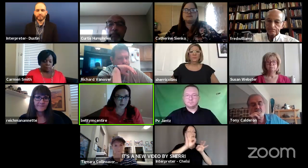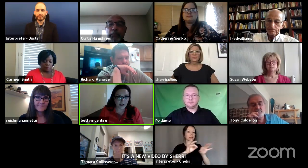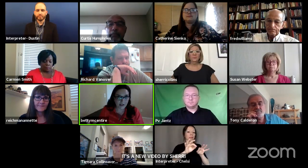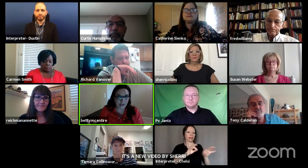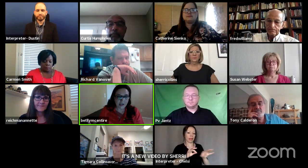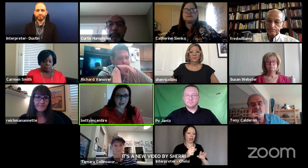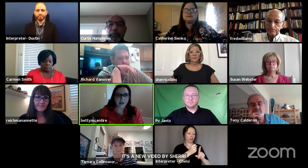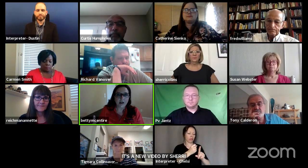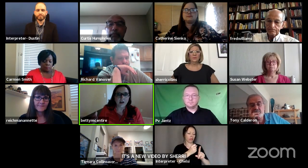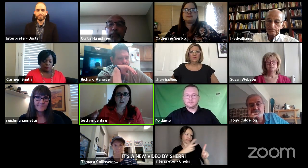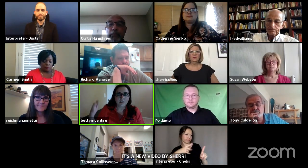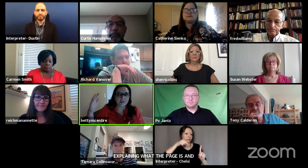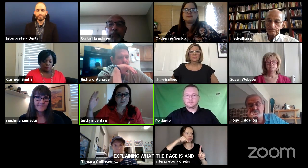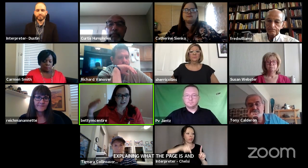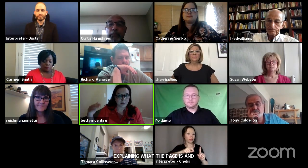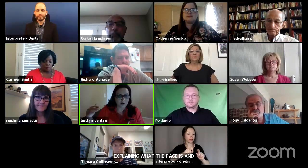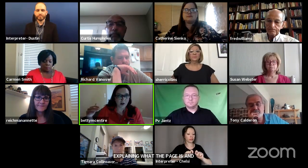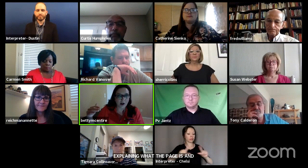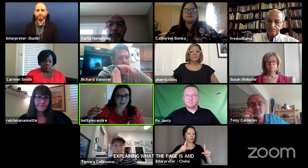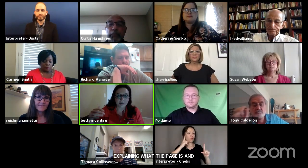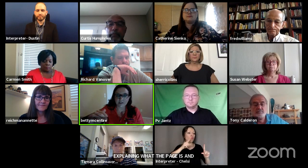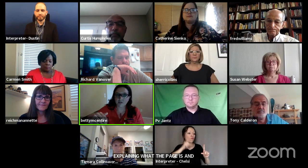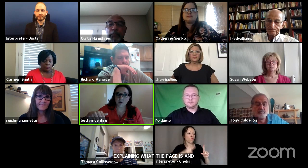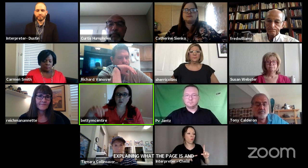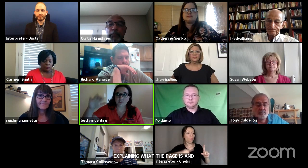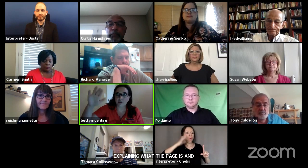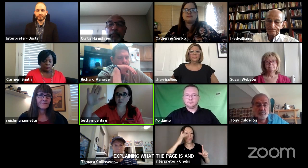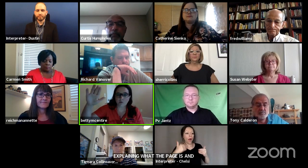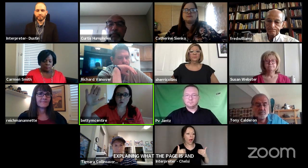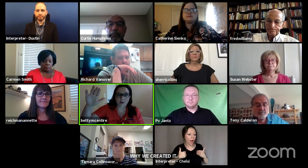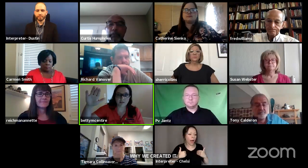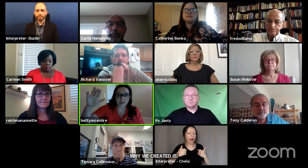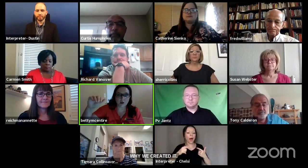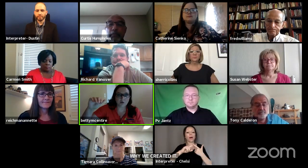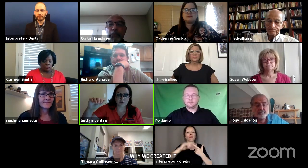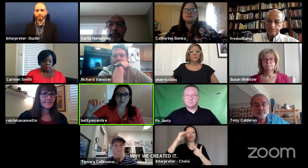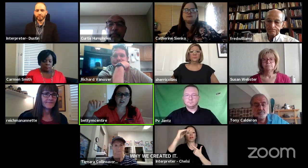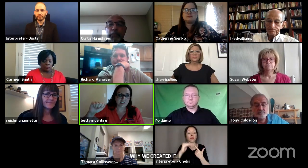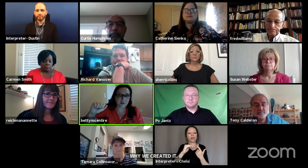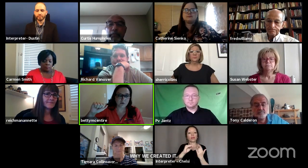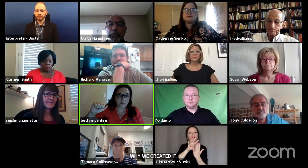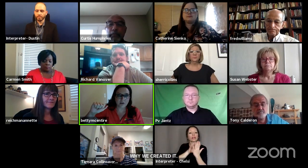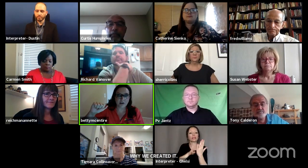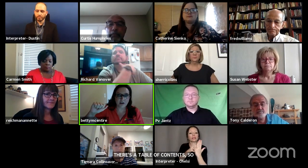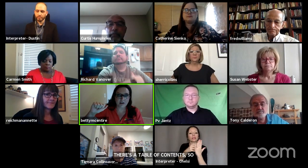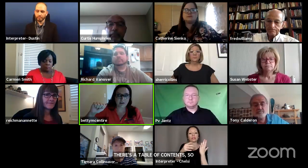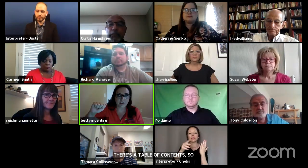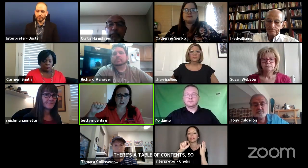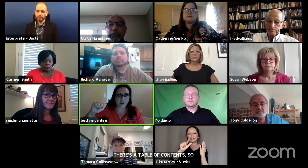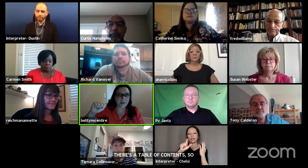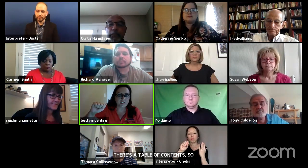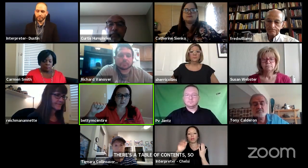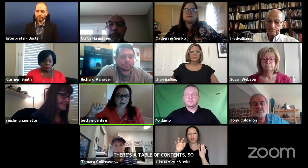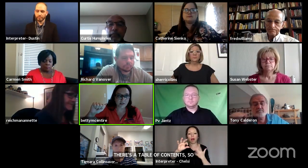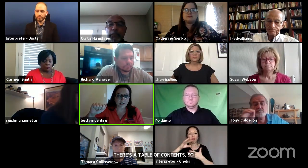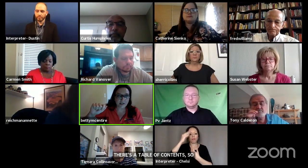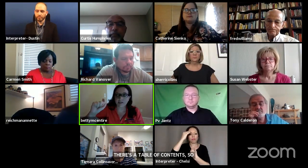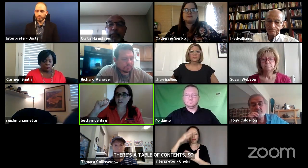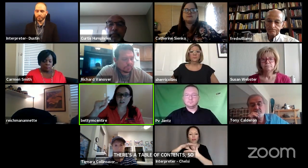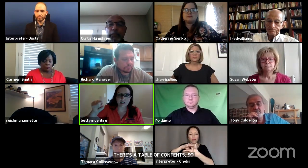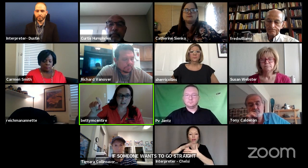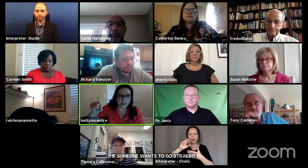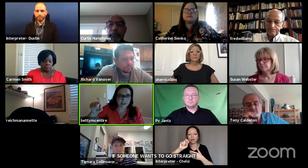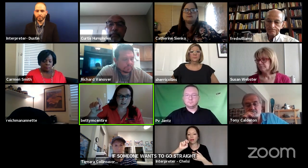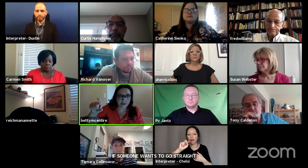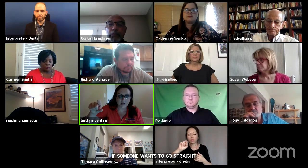we created it. There's a table of contents. So if someone wants to go straight to the resource links, they